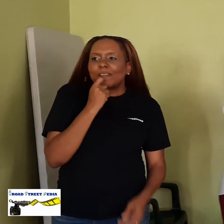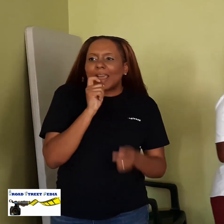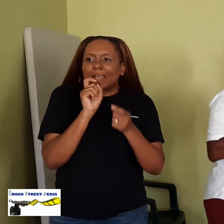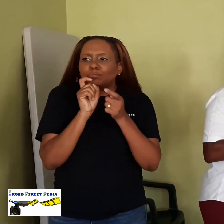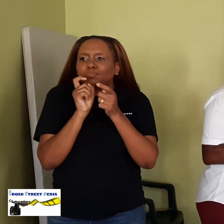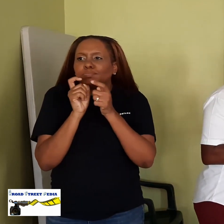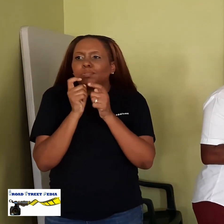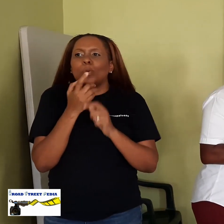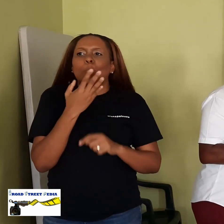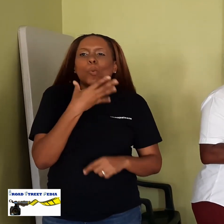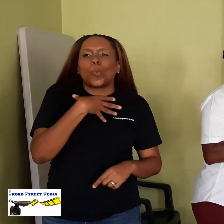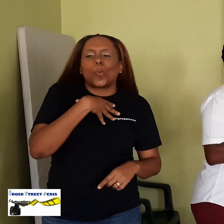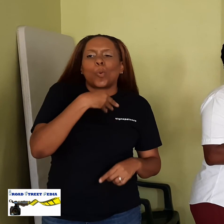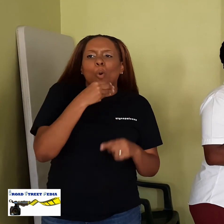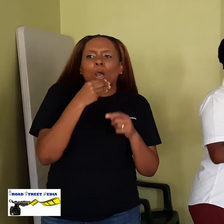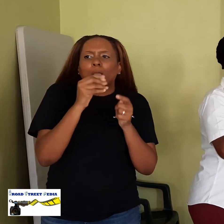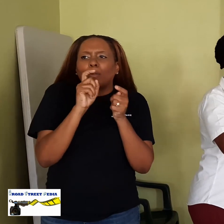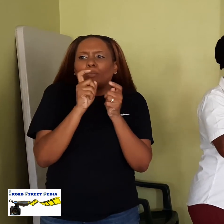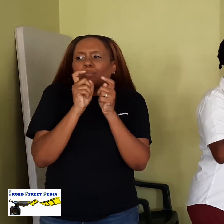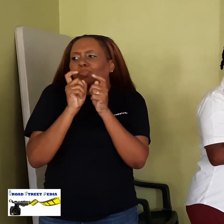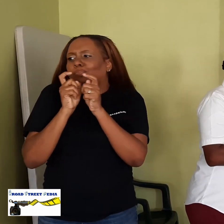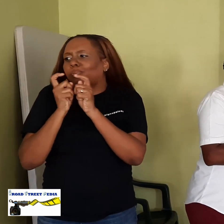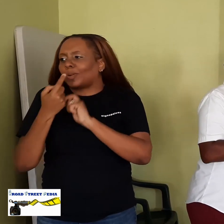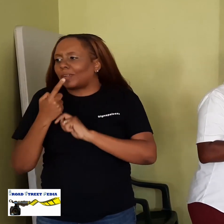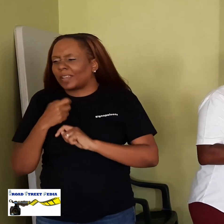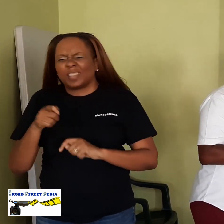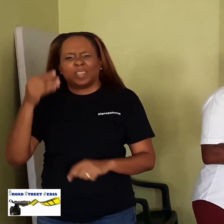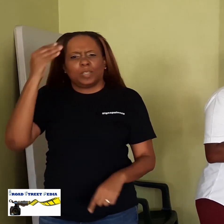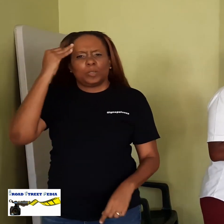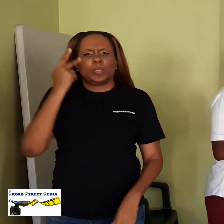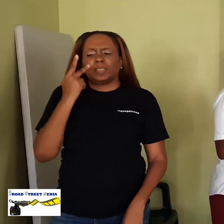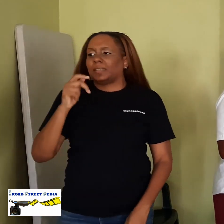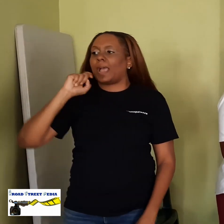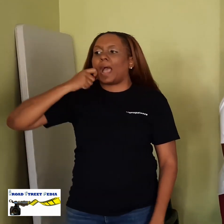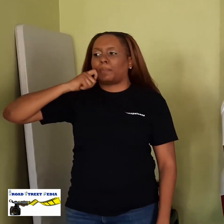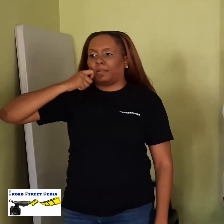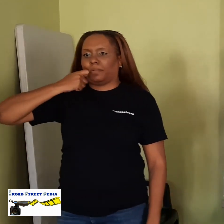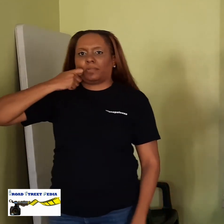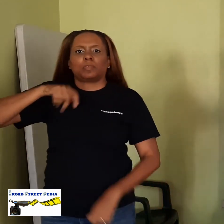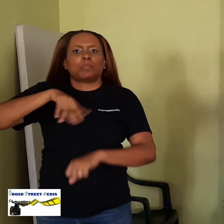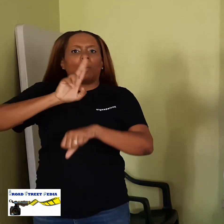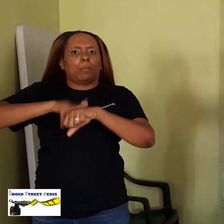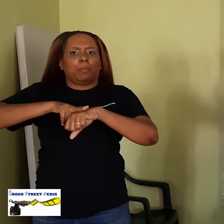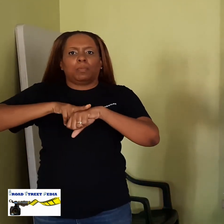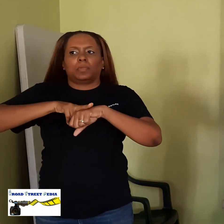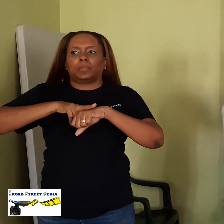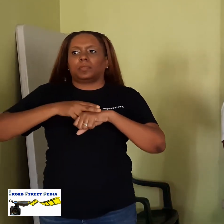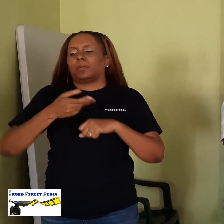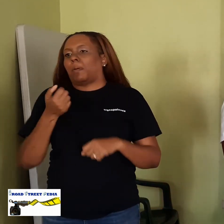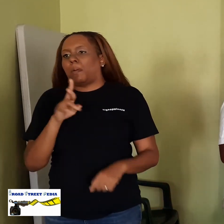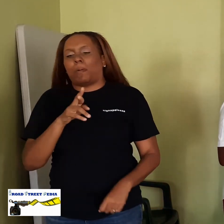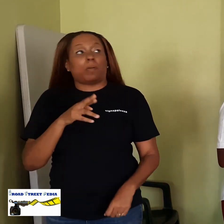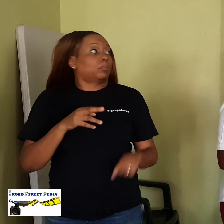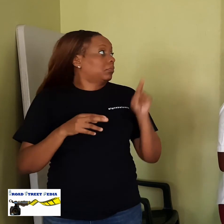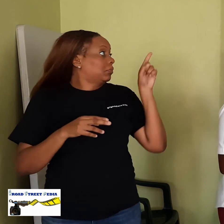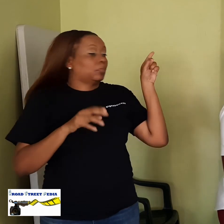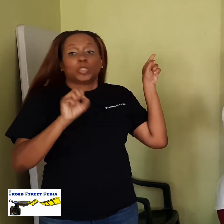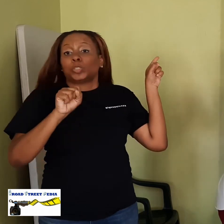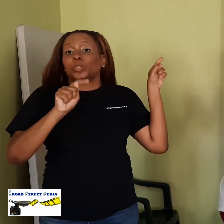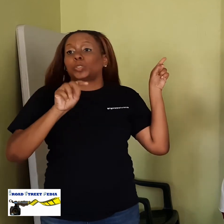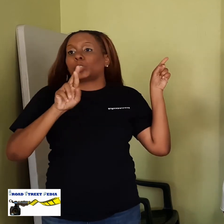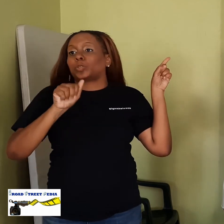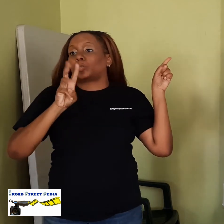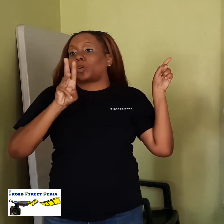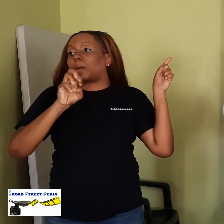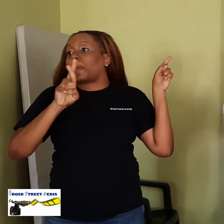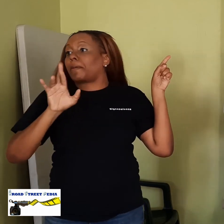ripe. It's not to say that because you have apples and you see apples that are normally, or strawberries that are normally red, that